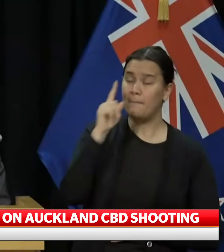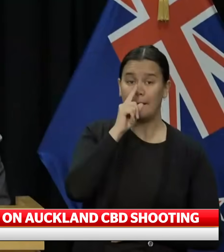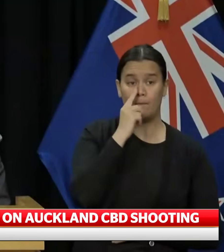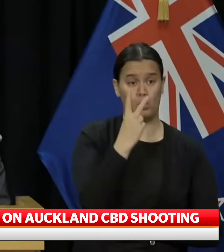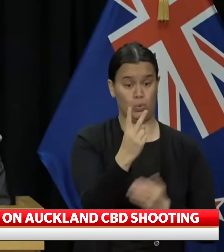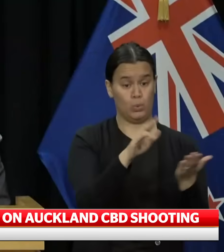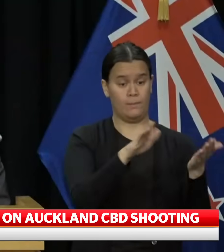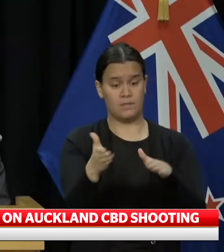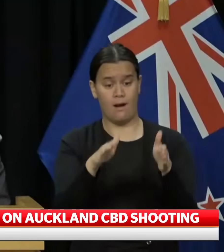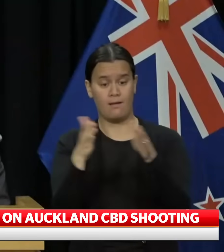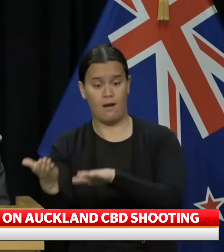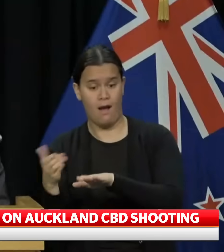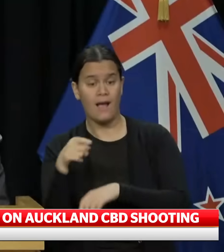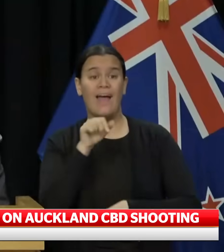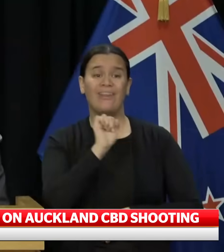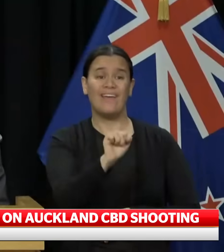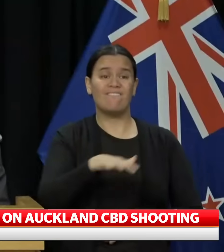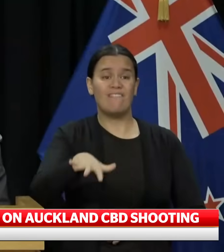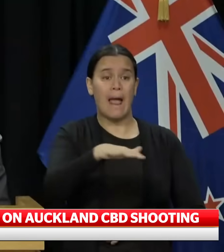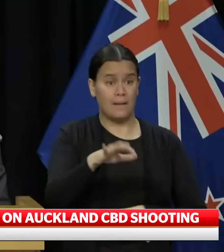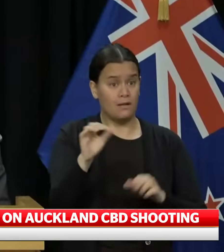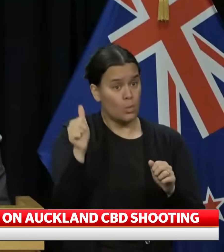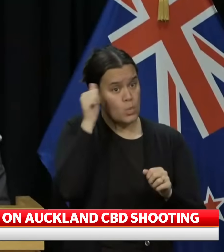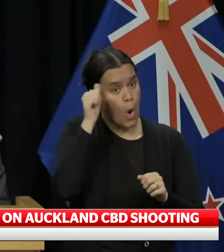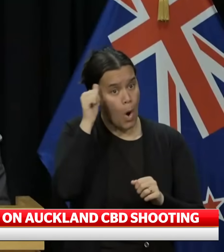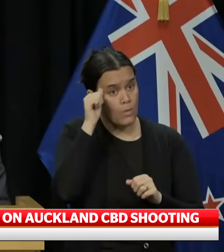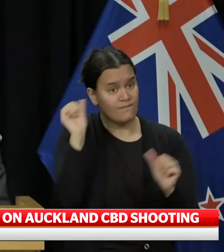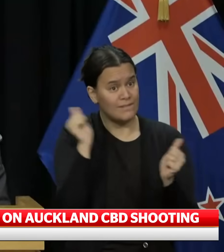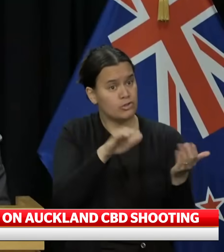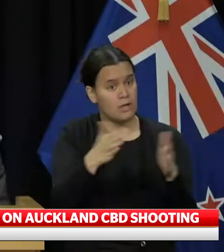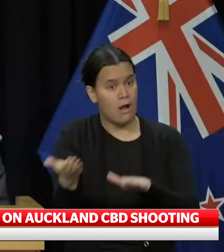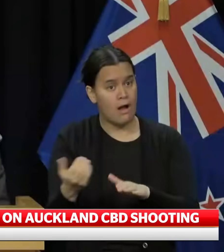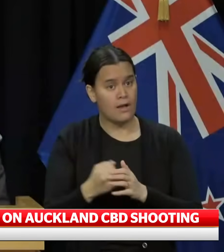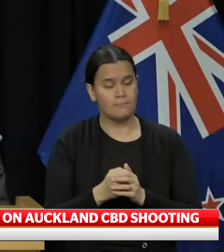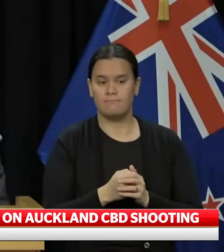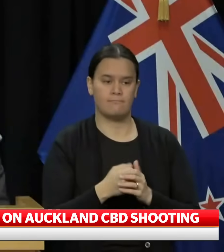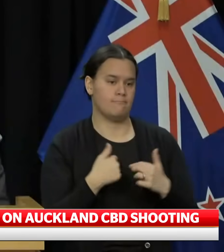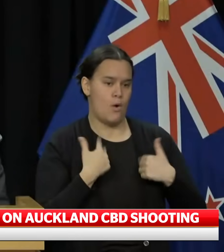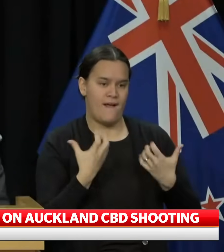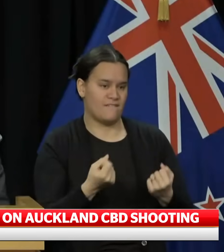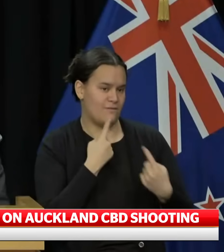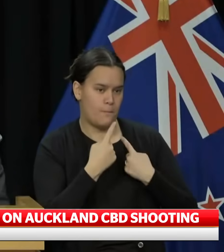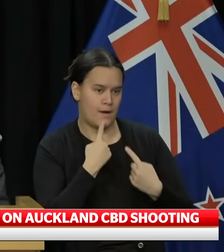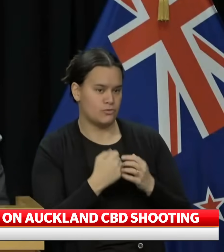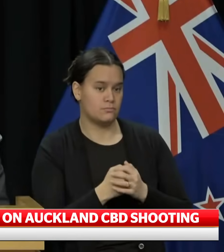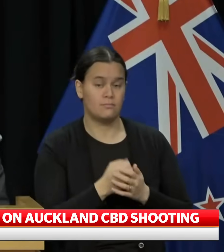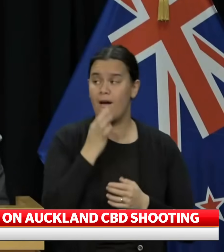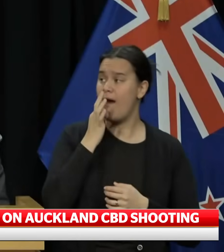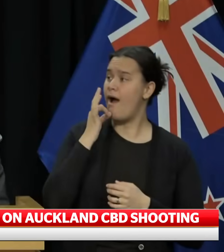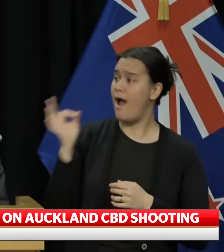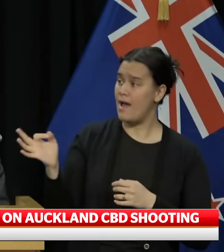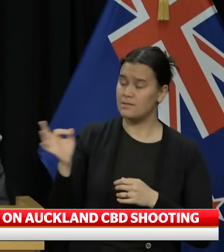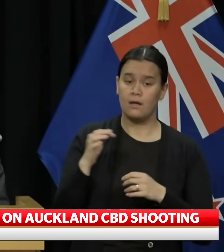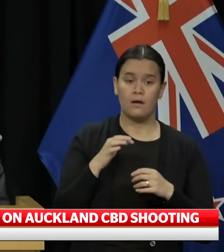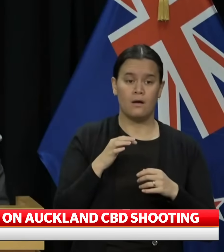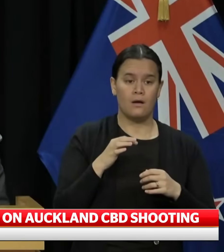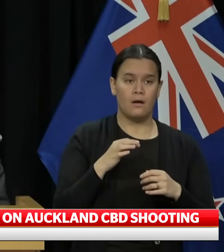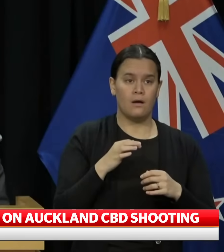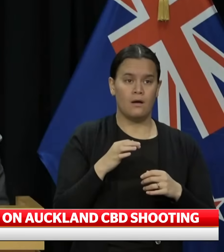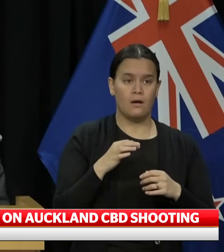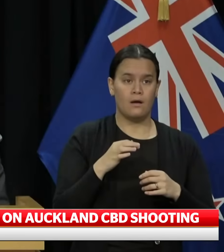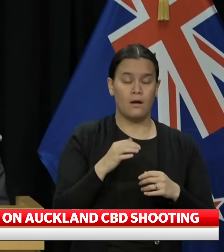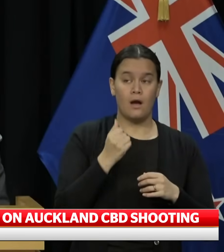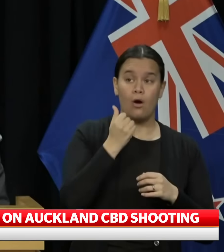have been informed yet? I haven't got that information yet. Is there any delay in police getting there? It's 11